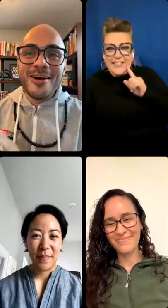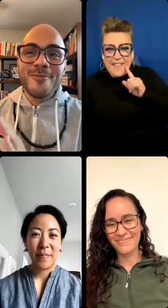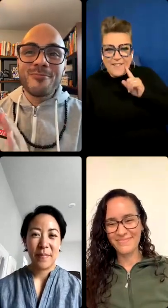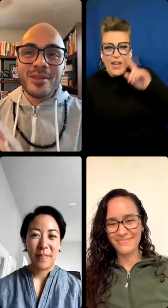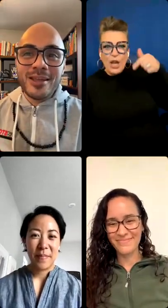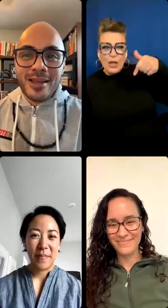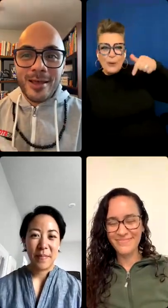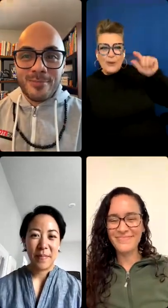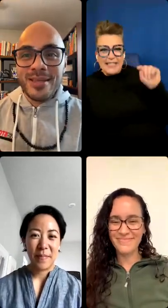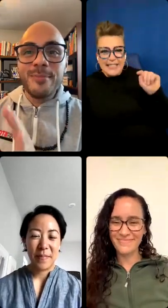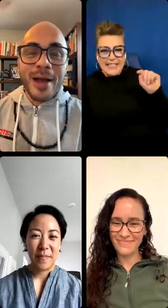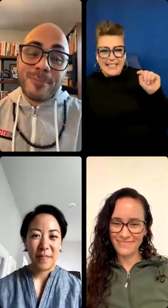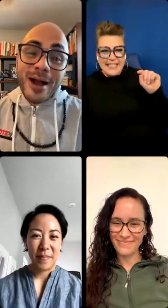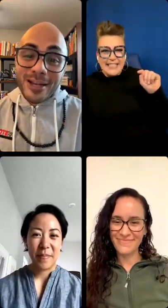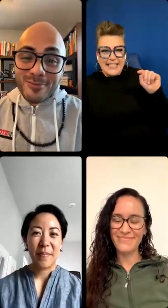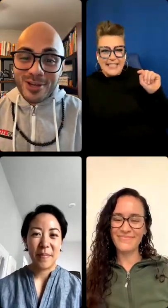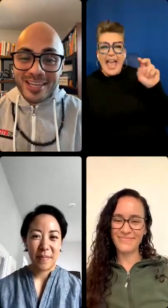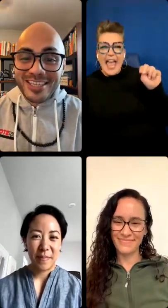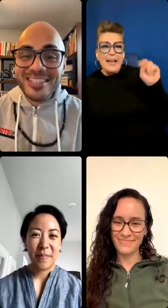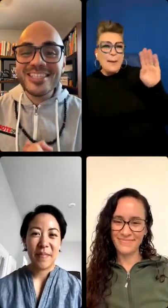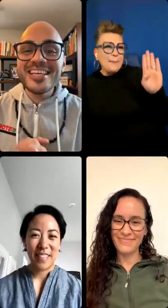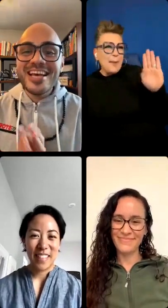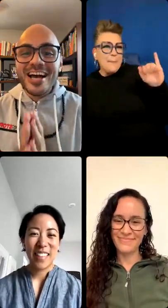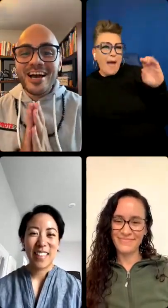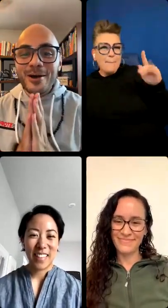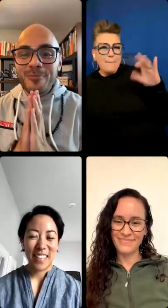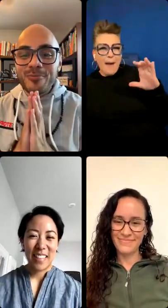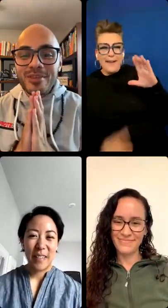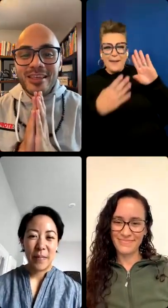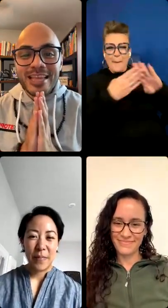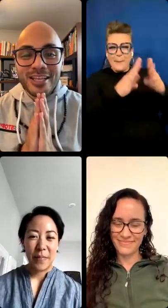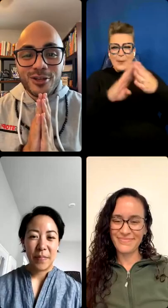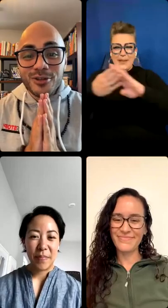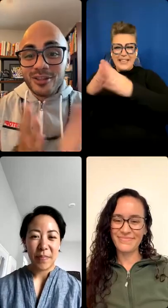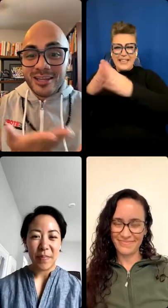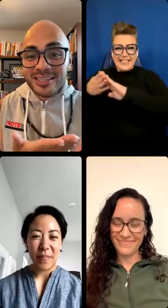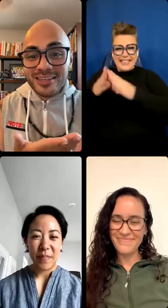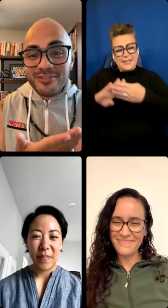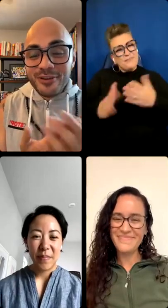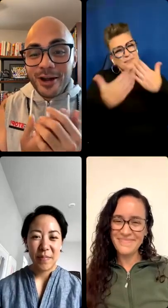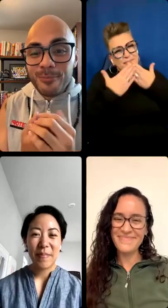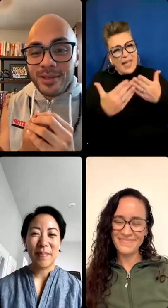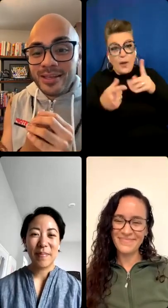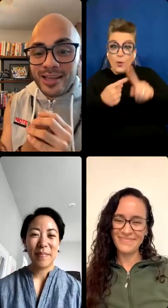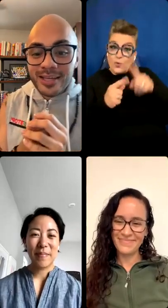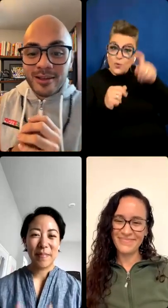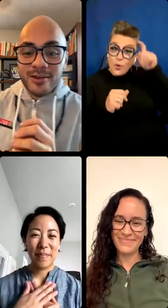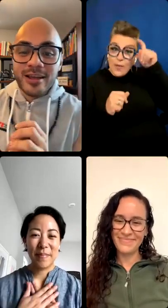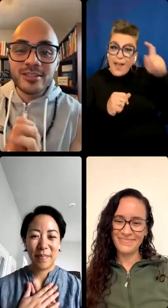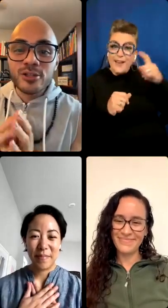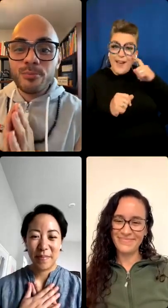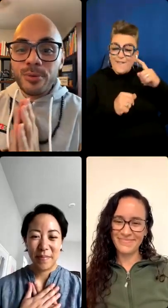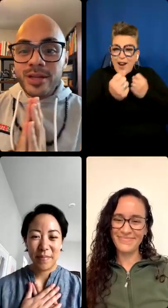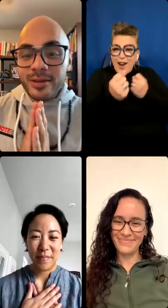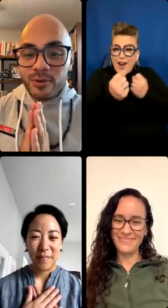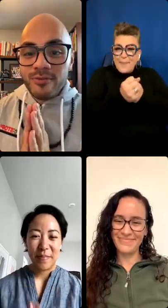QT, MB, BIPOC communities. Thank you, Yolanta, for helping